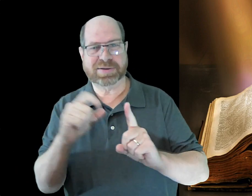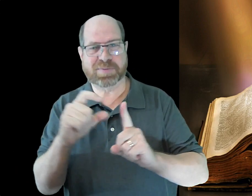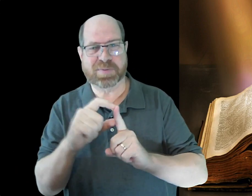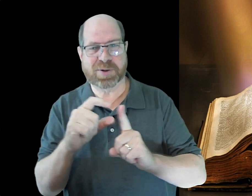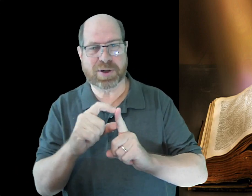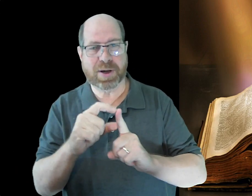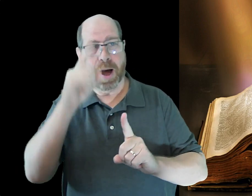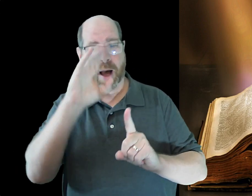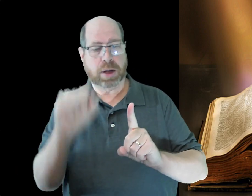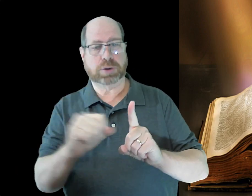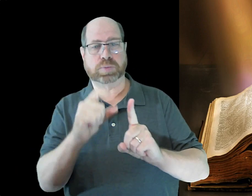by the Russian army.